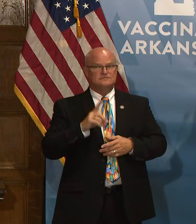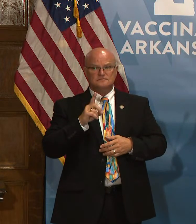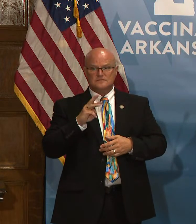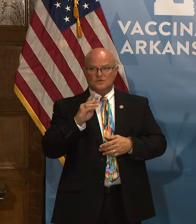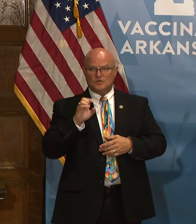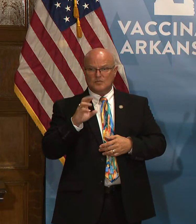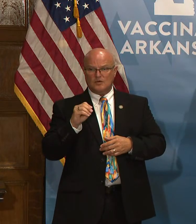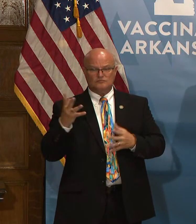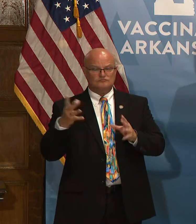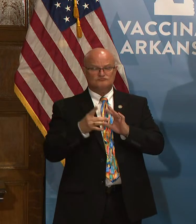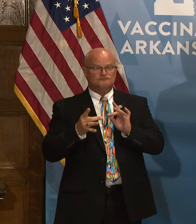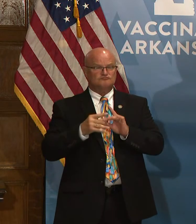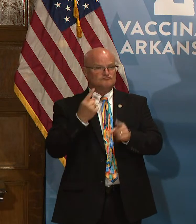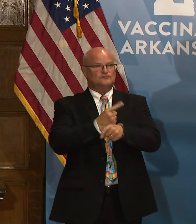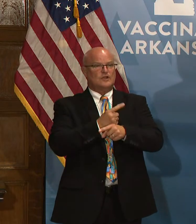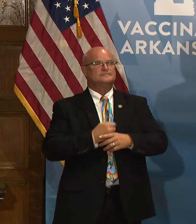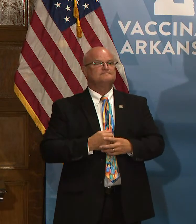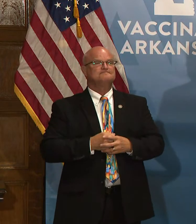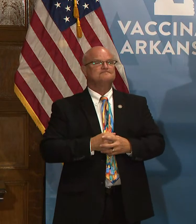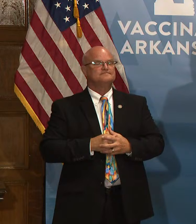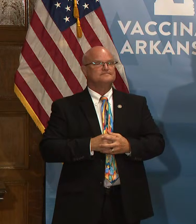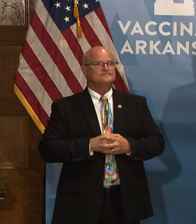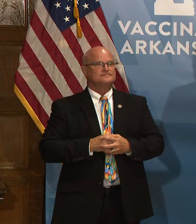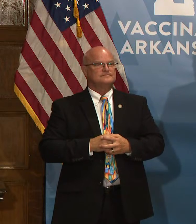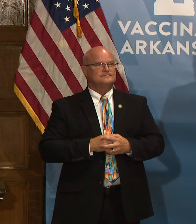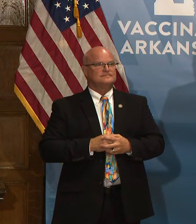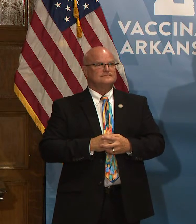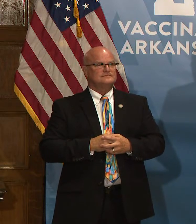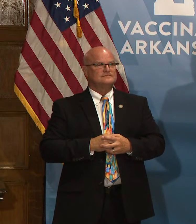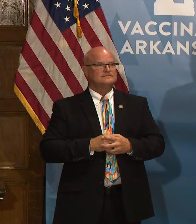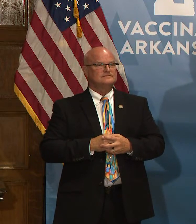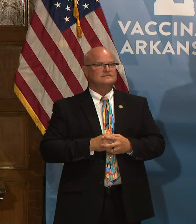do you have anything else there? That's correct. Okay.